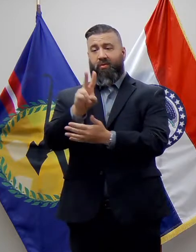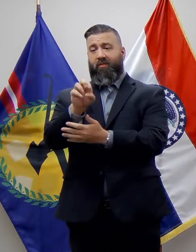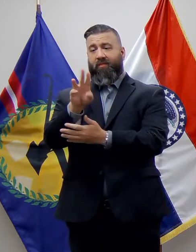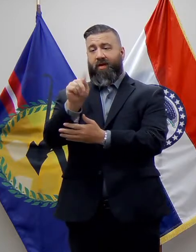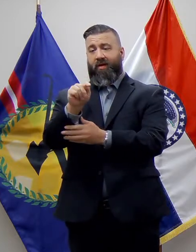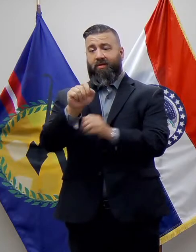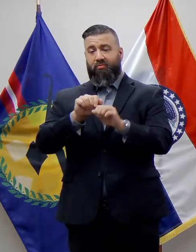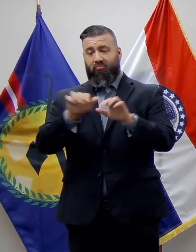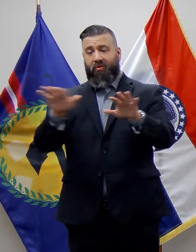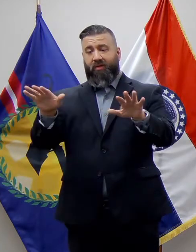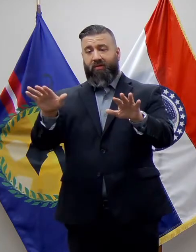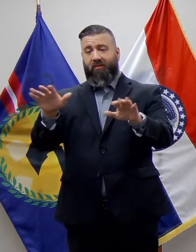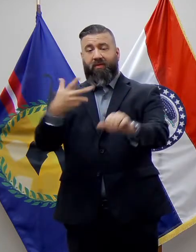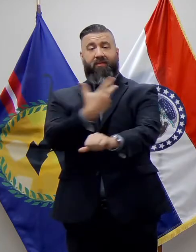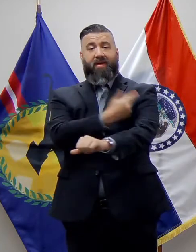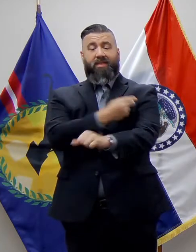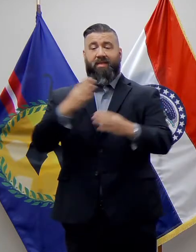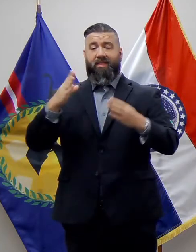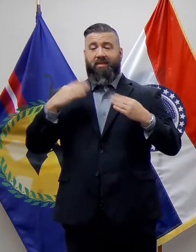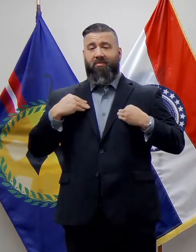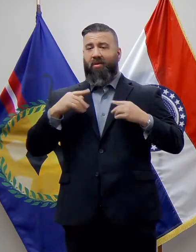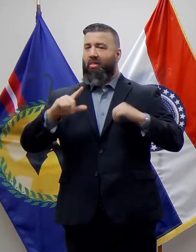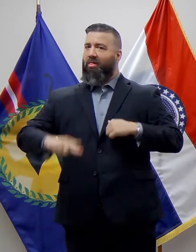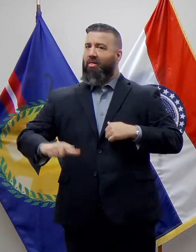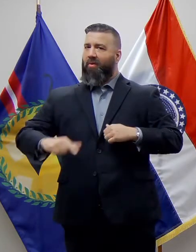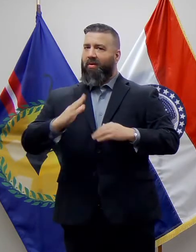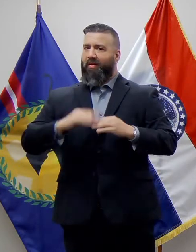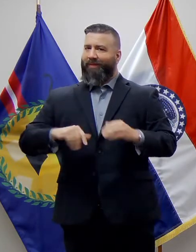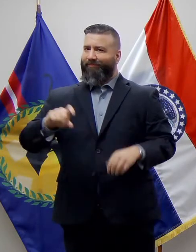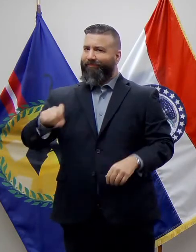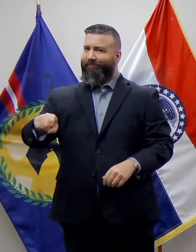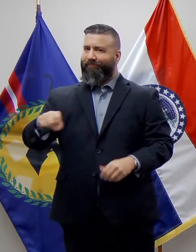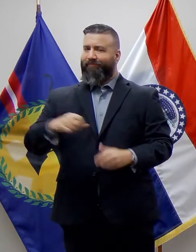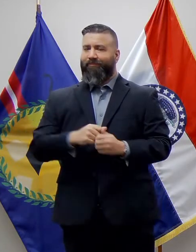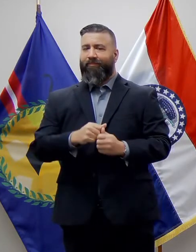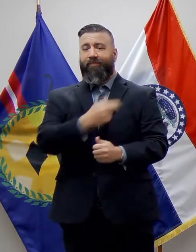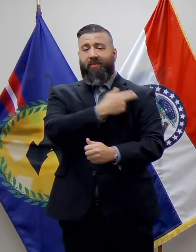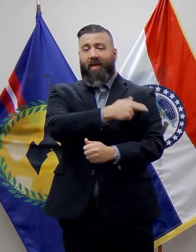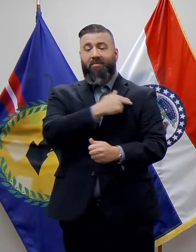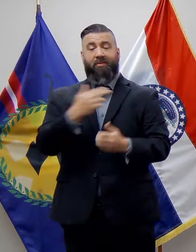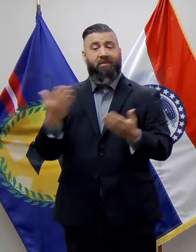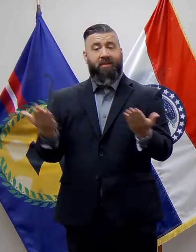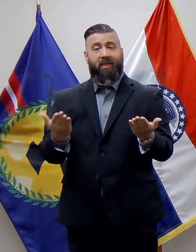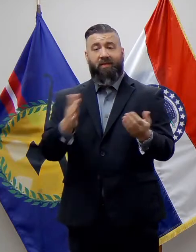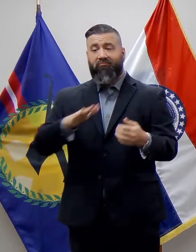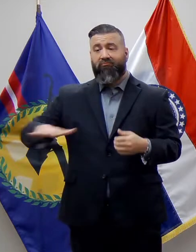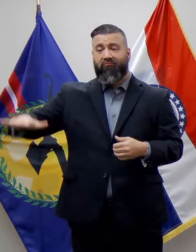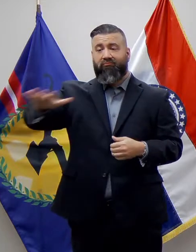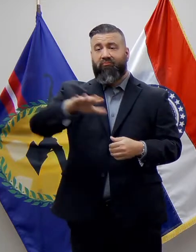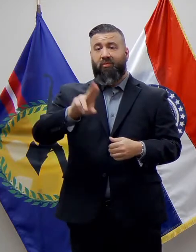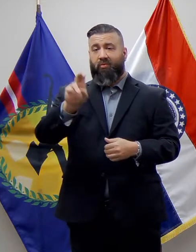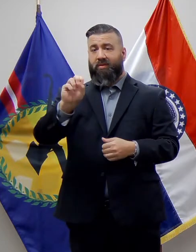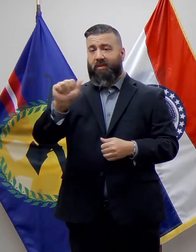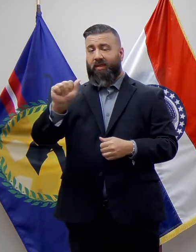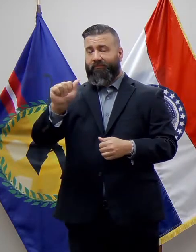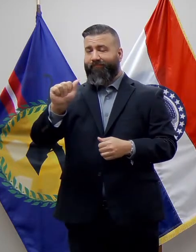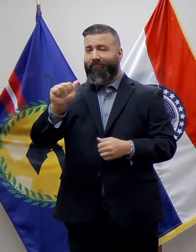Vaccine acceptance is lower than it needs to be. Hospitals here and across the country are sounding the